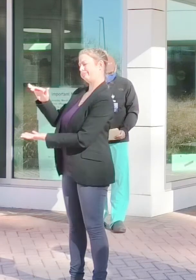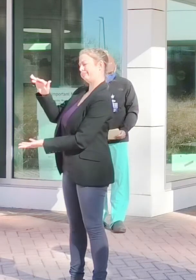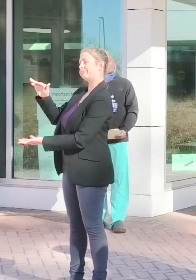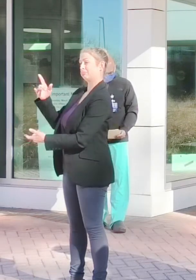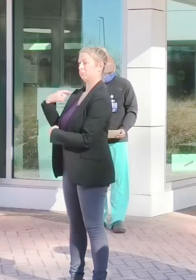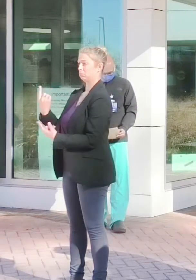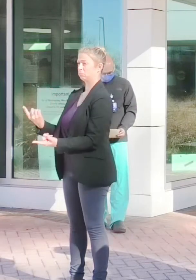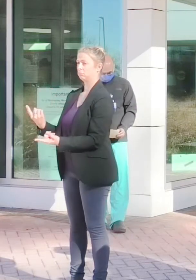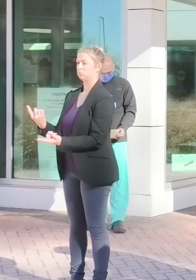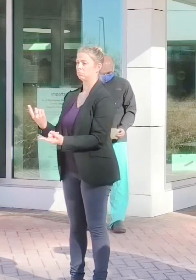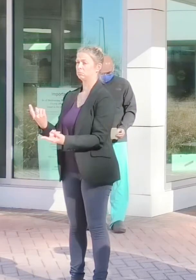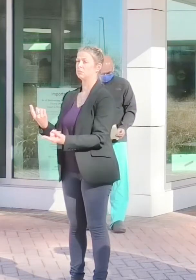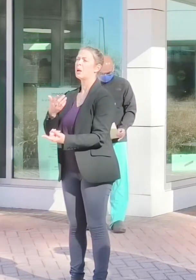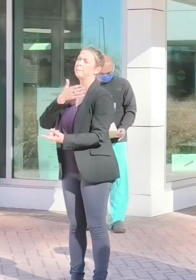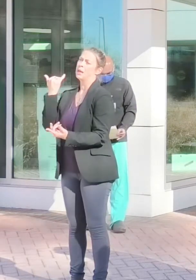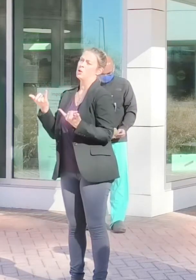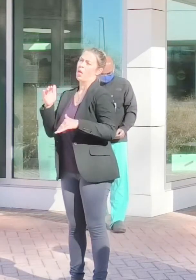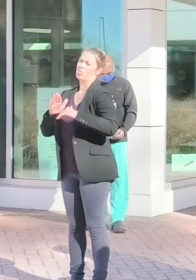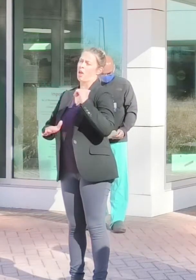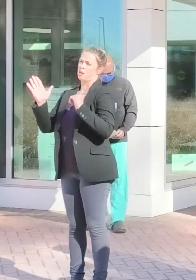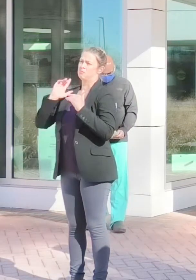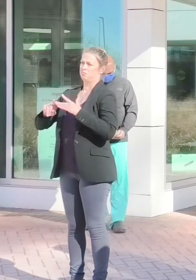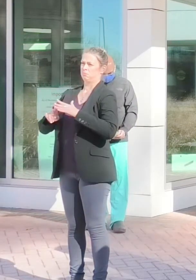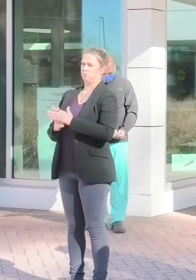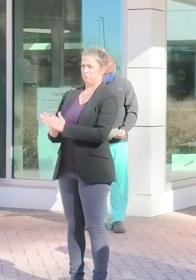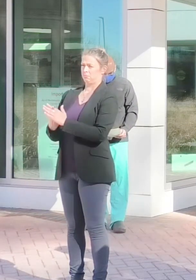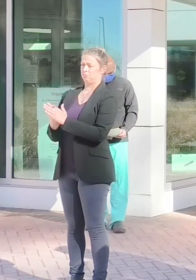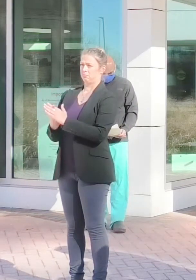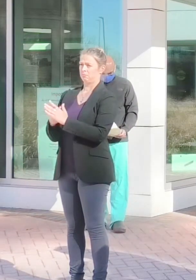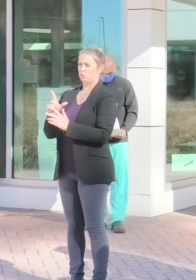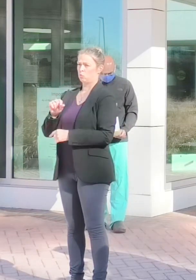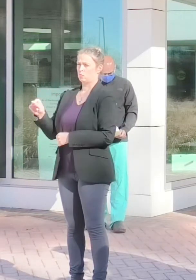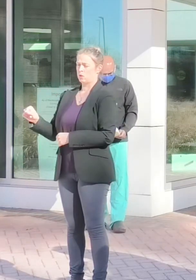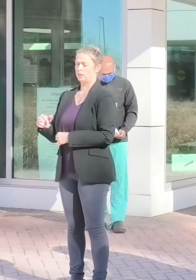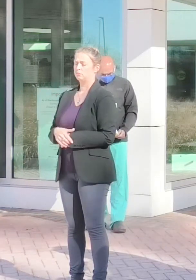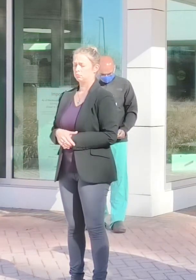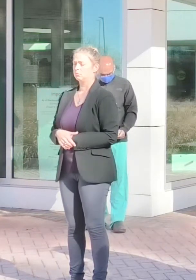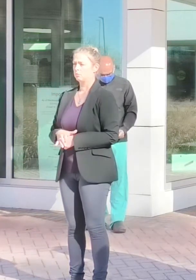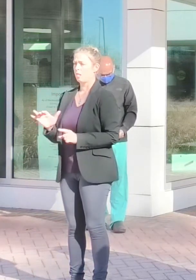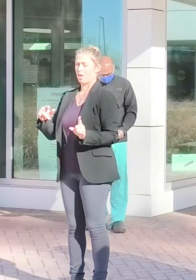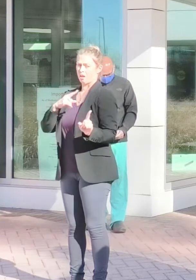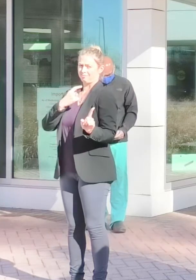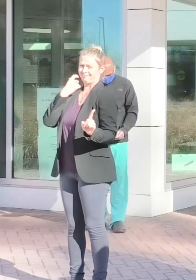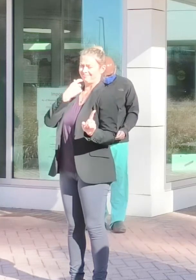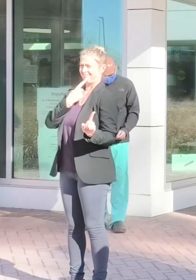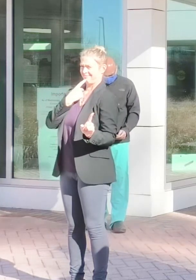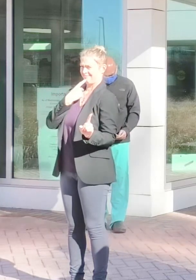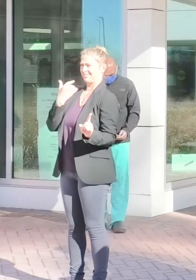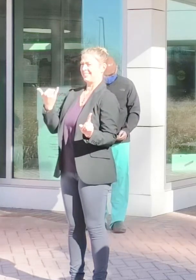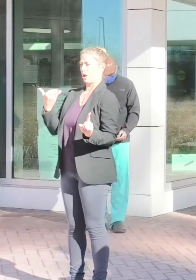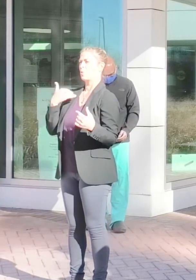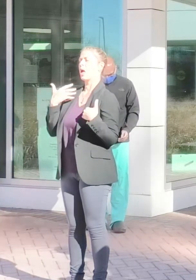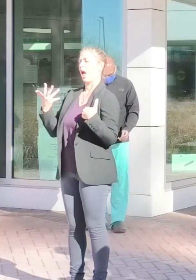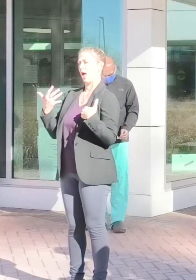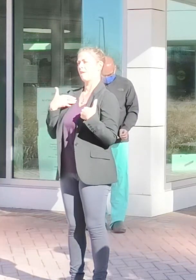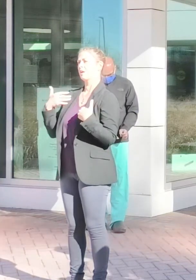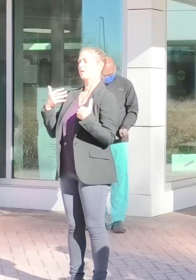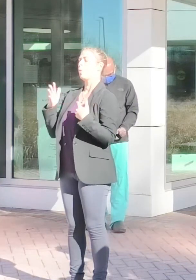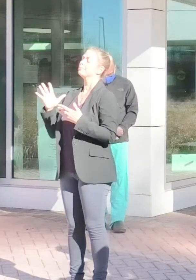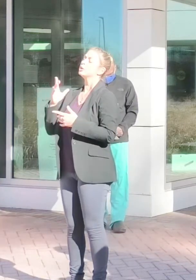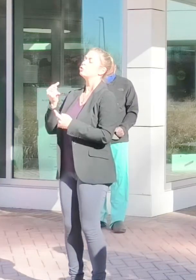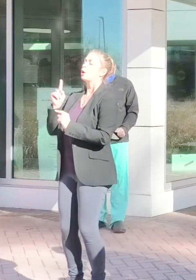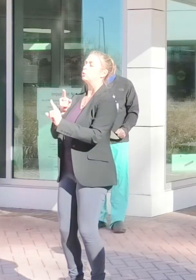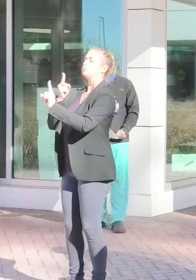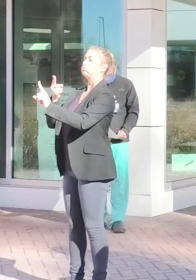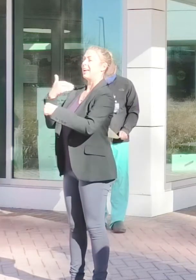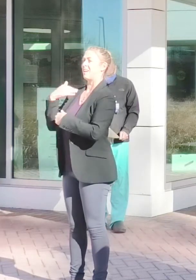when COVID-19 began. As the executive stated, we're now trying to meet a 90-day goal. And